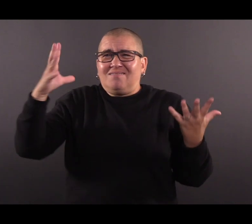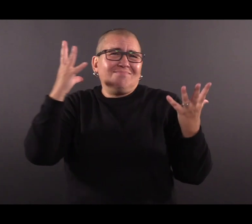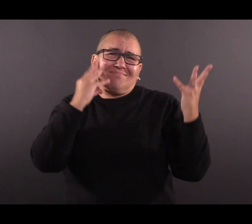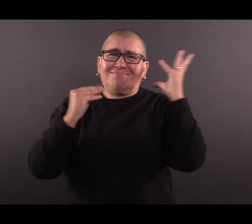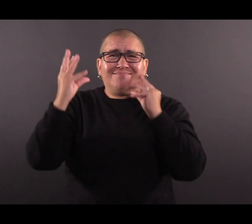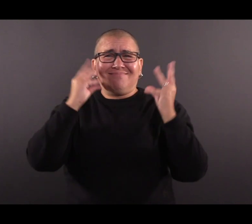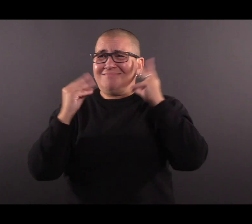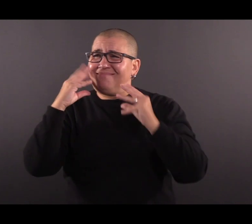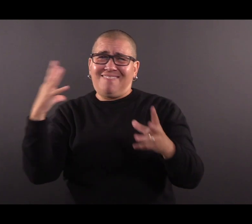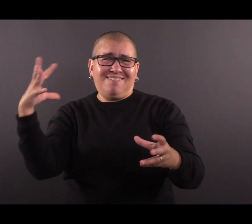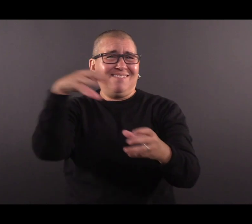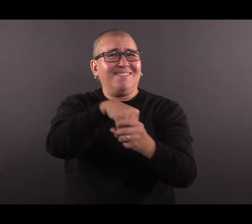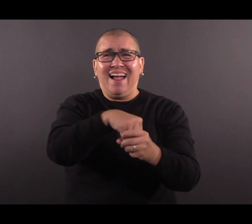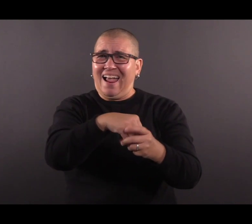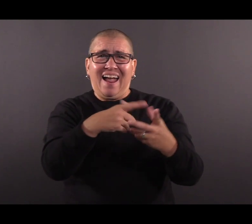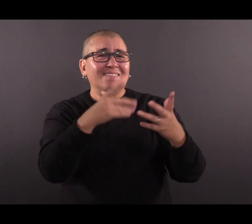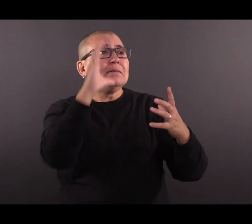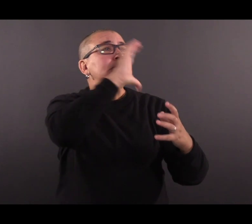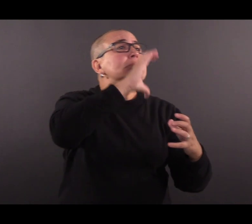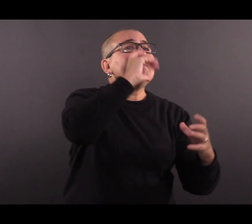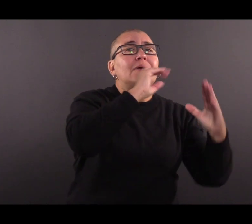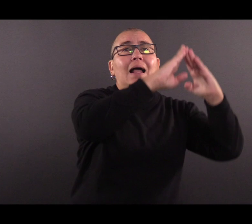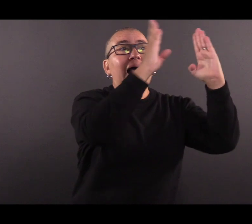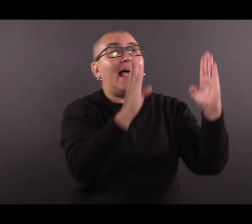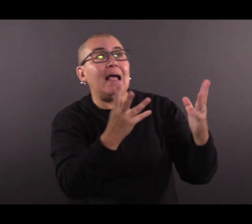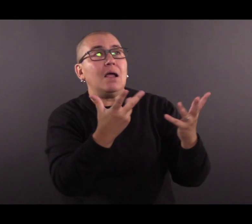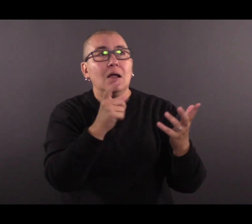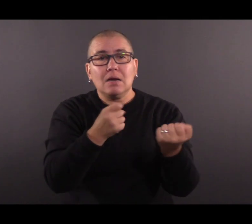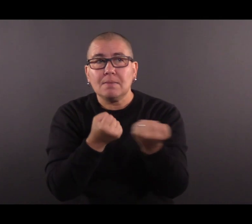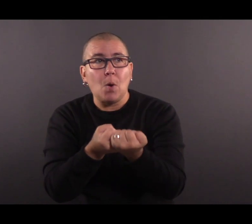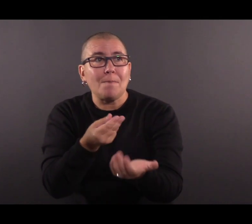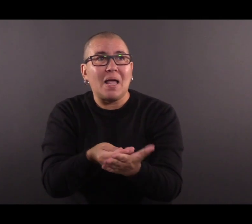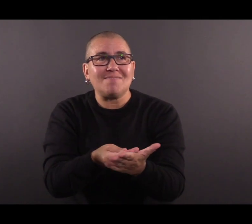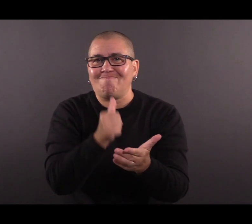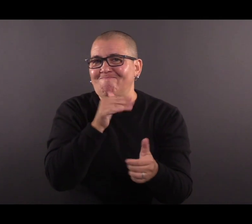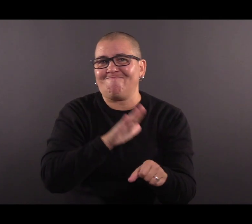already doing some housing work that is unfunded or underfunded.